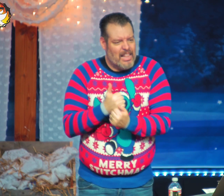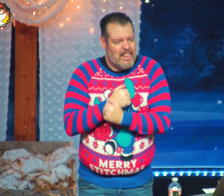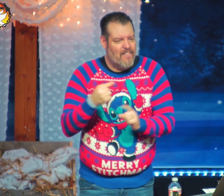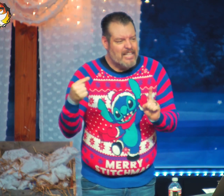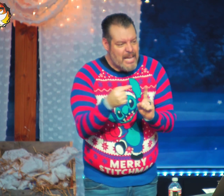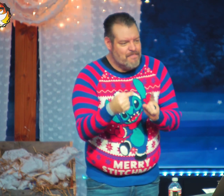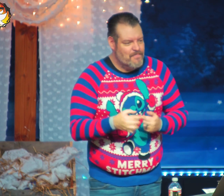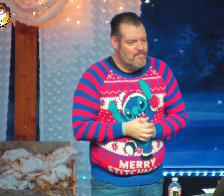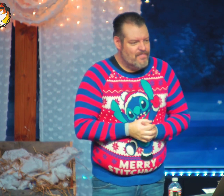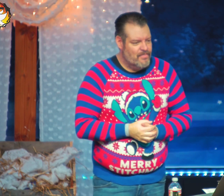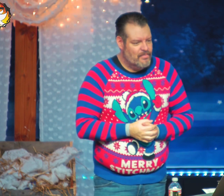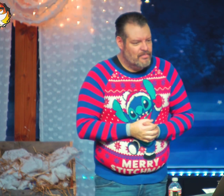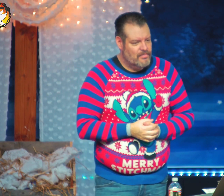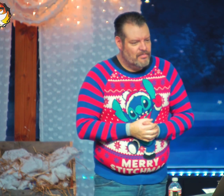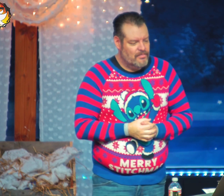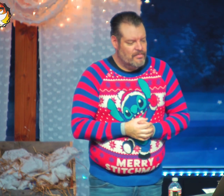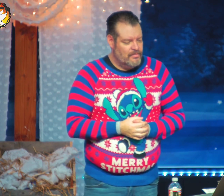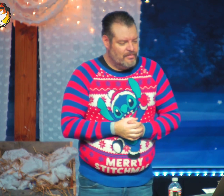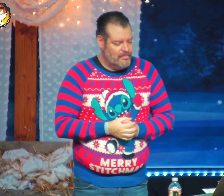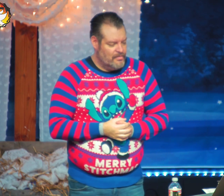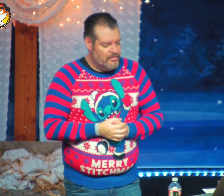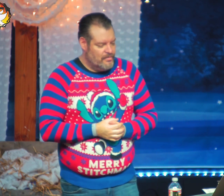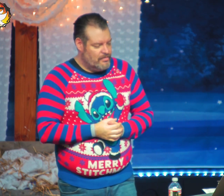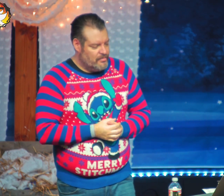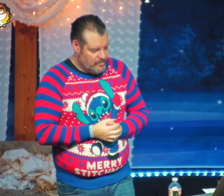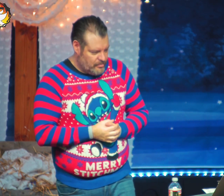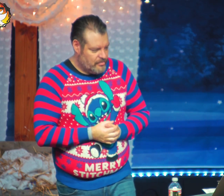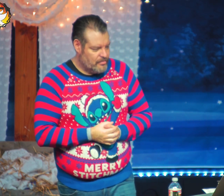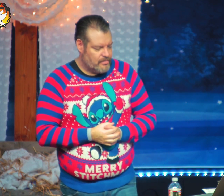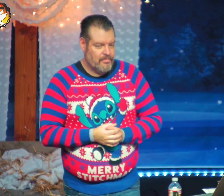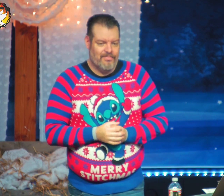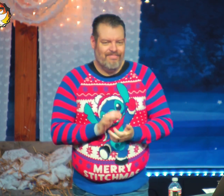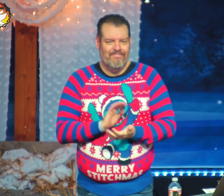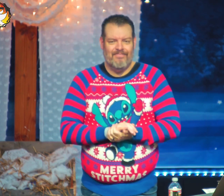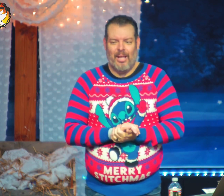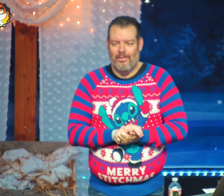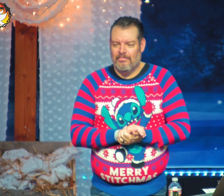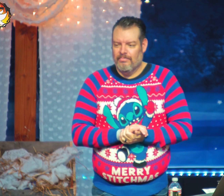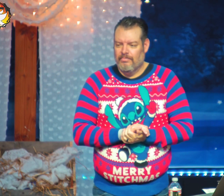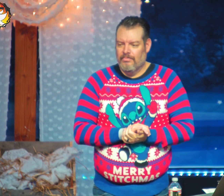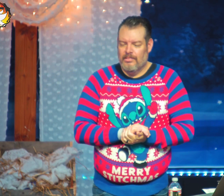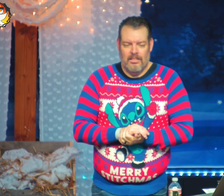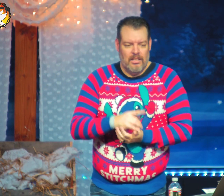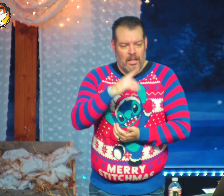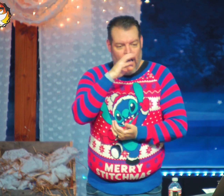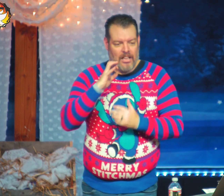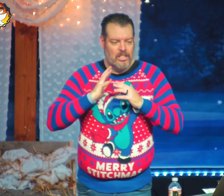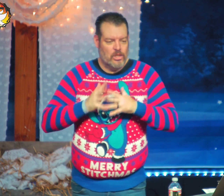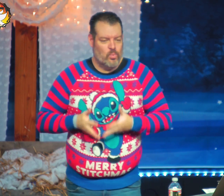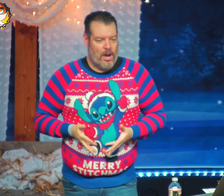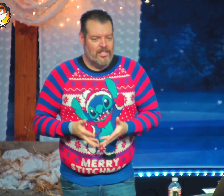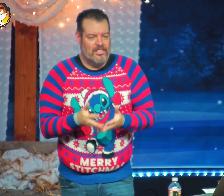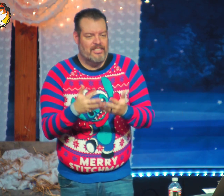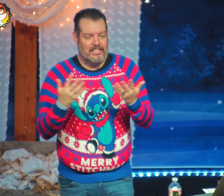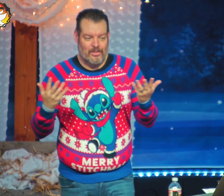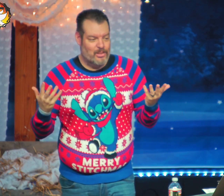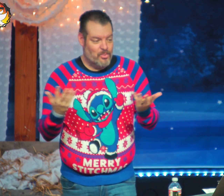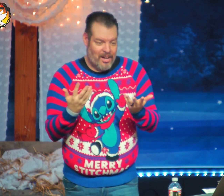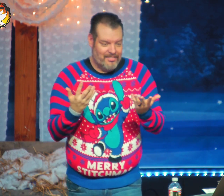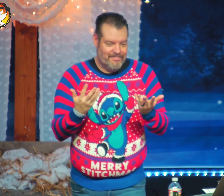us before we love him. People who crucified him said, he said, forgive them for they don't know what they've